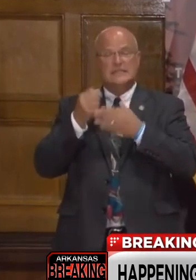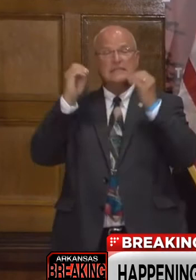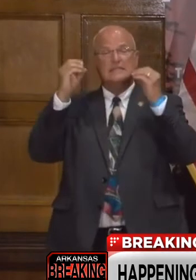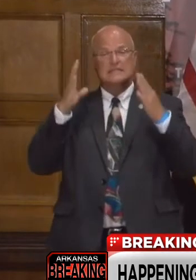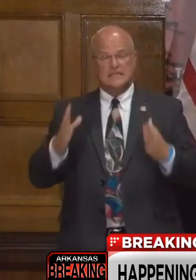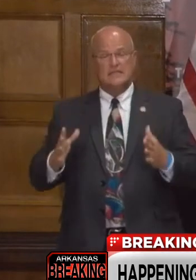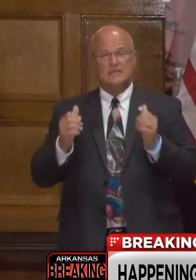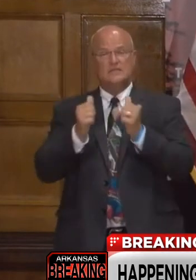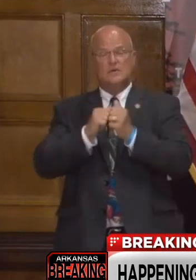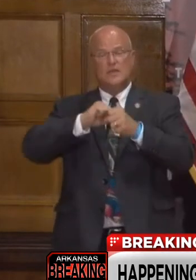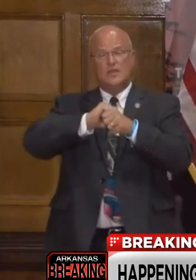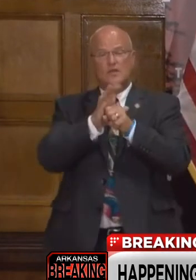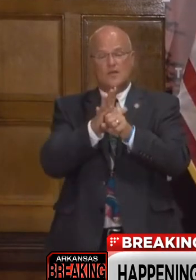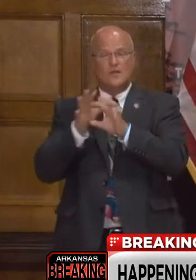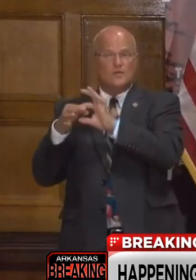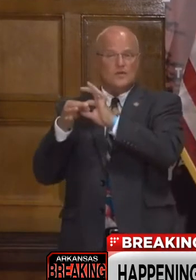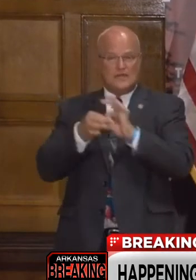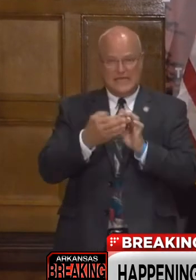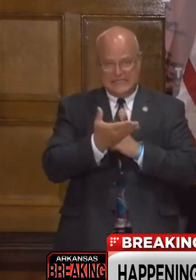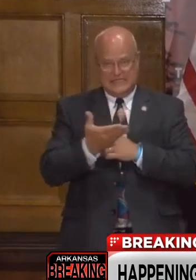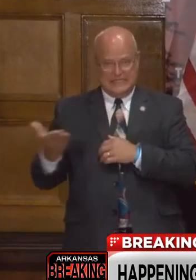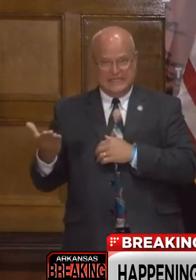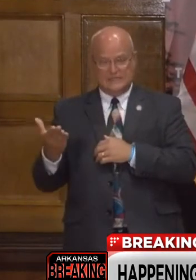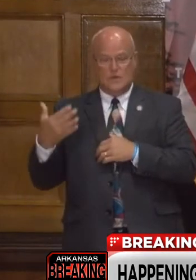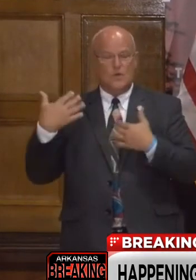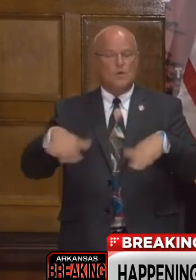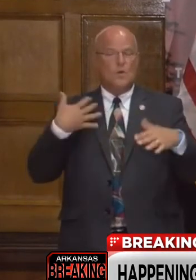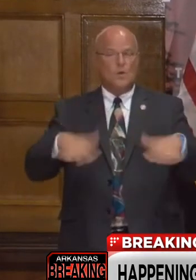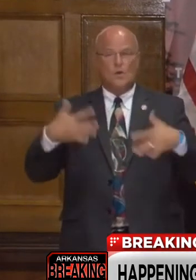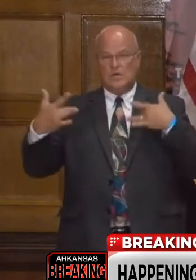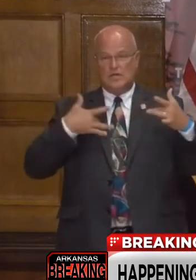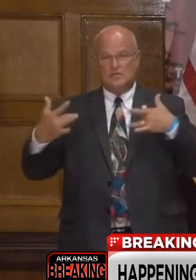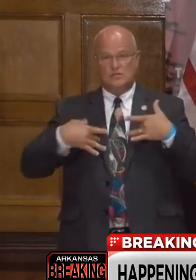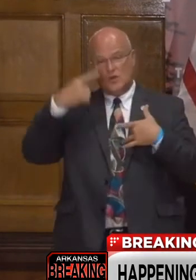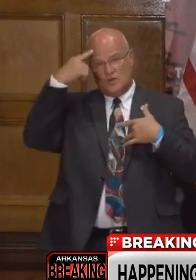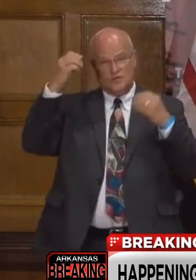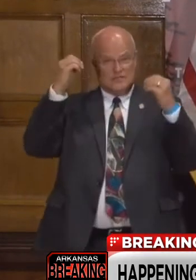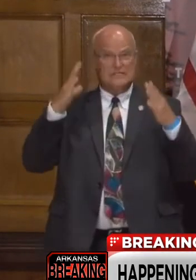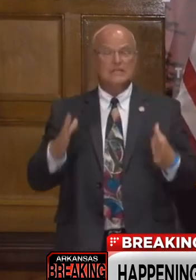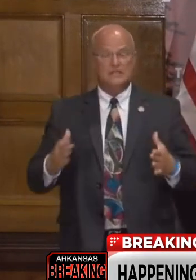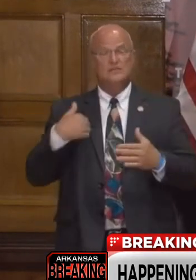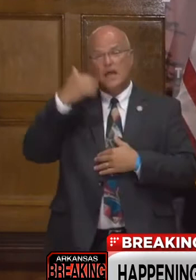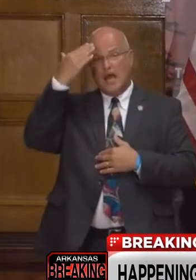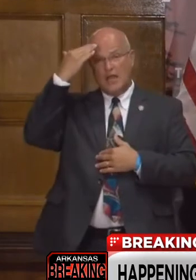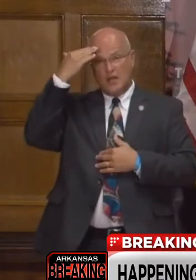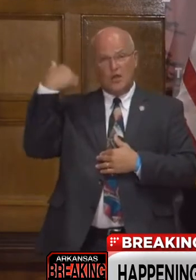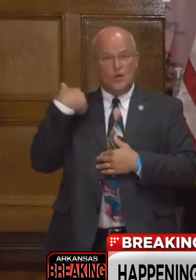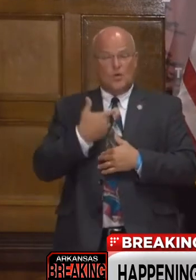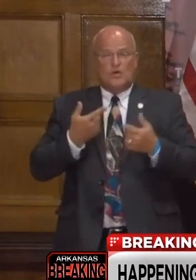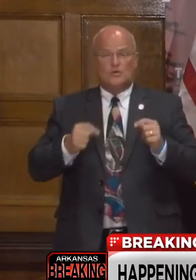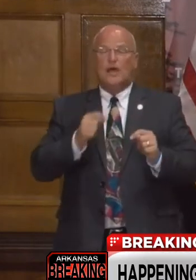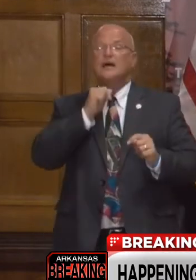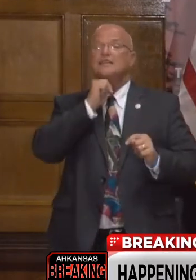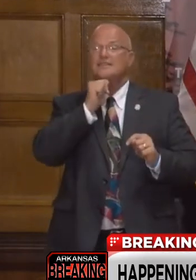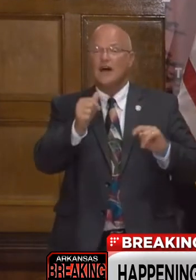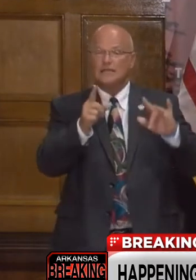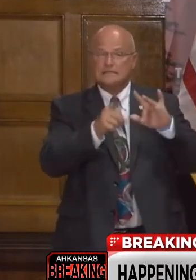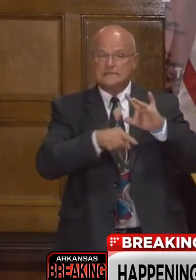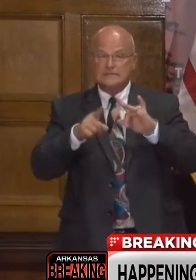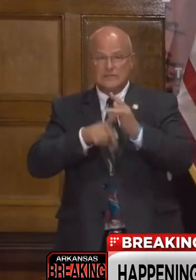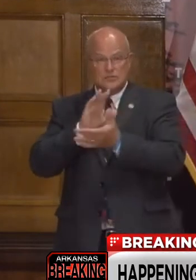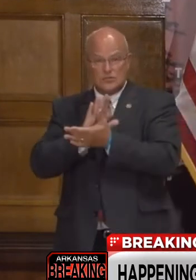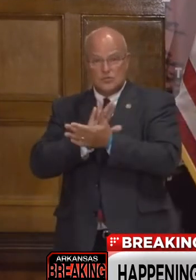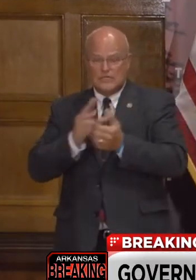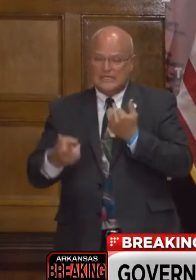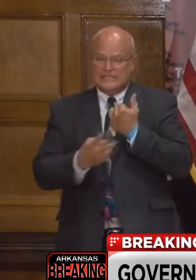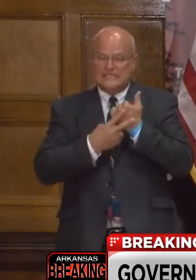days related to COVID-19. That has been a huge concern for teachers that I know as we try not to miss school and save those